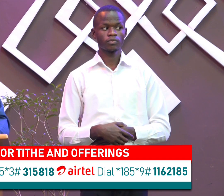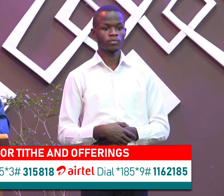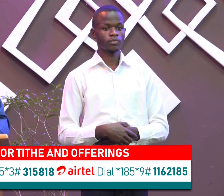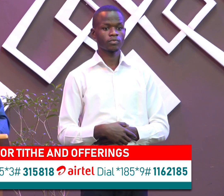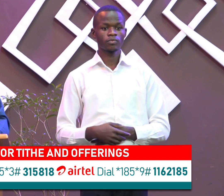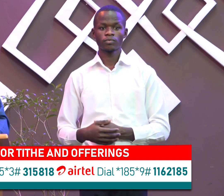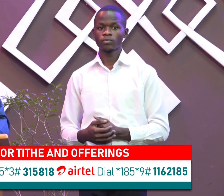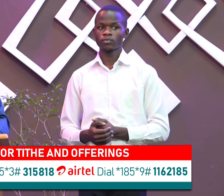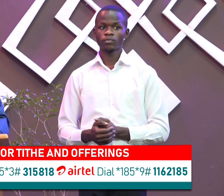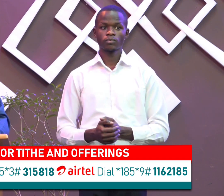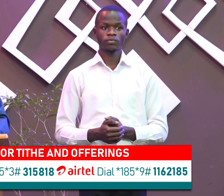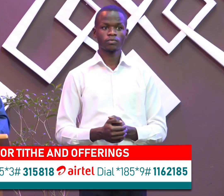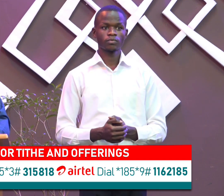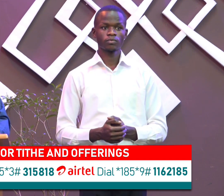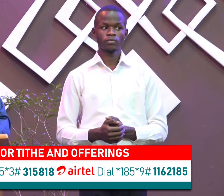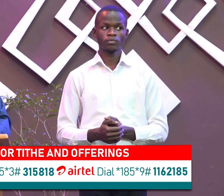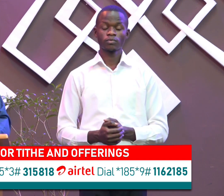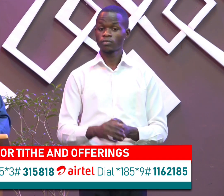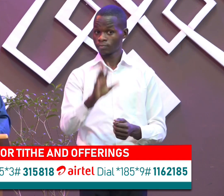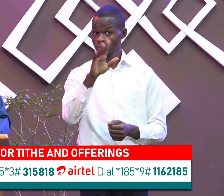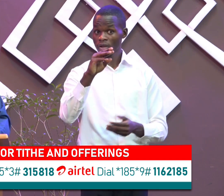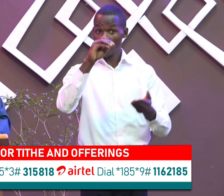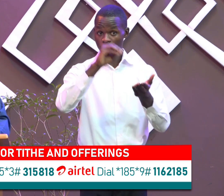315 818. No. It is